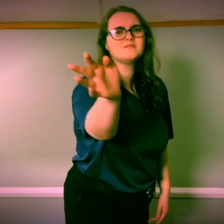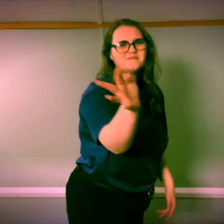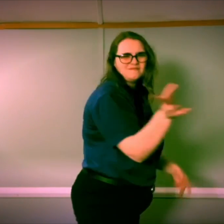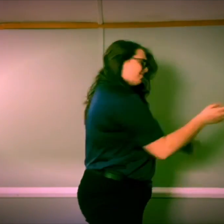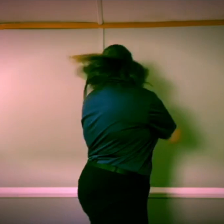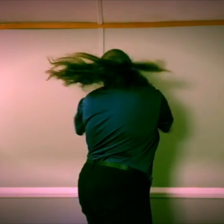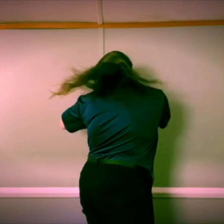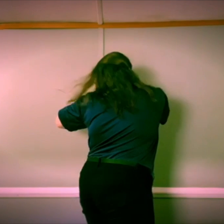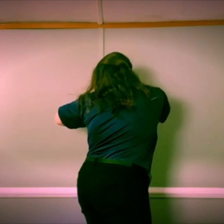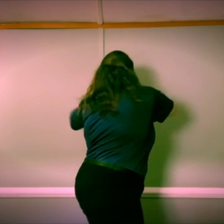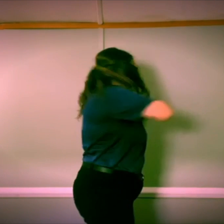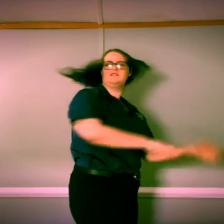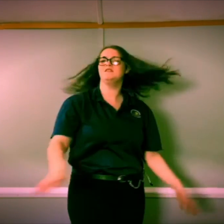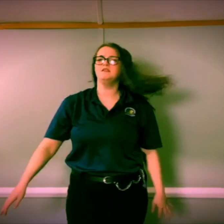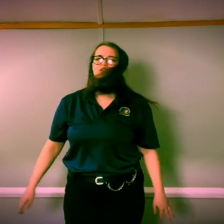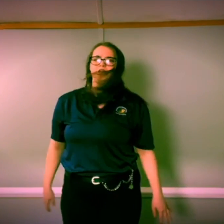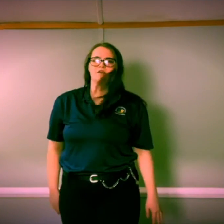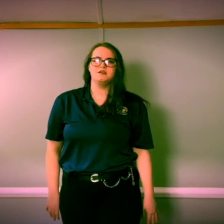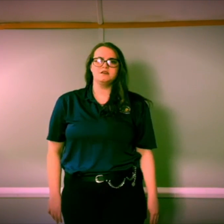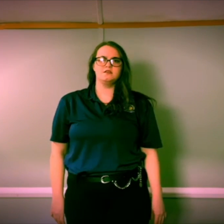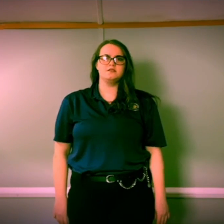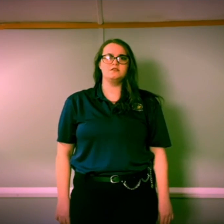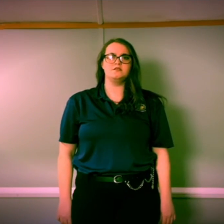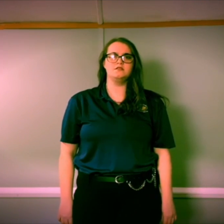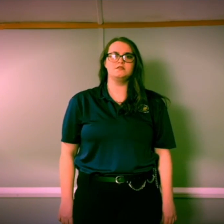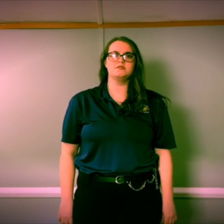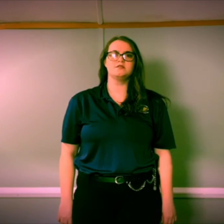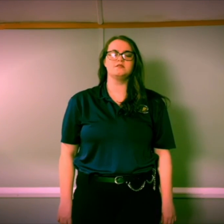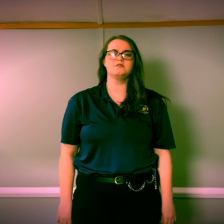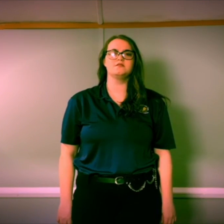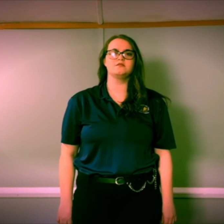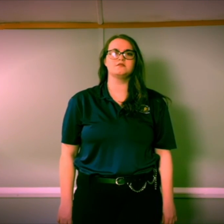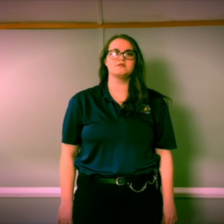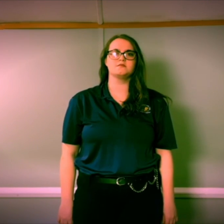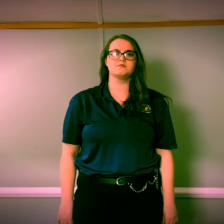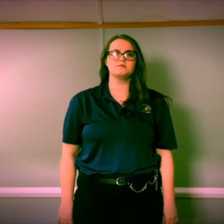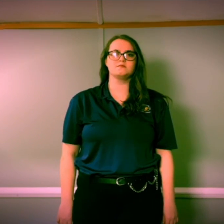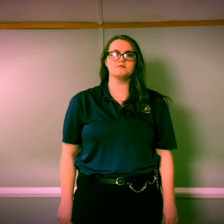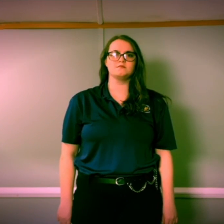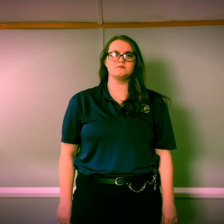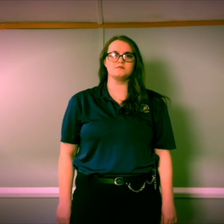And I am me because I have stood up to some of the worst people I have faced in my life.